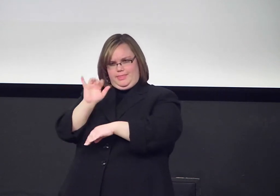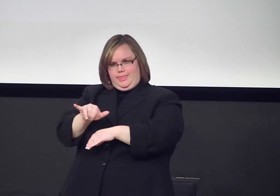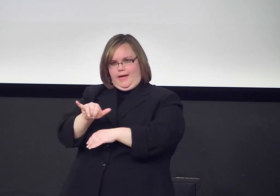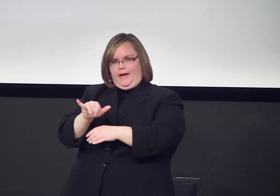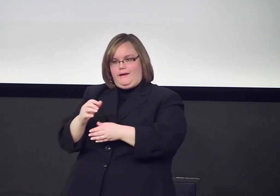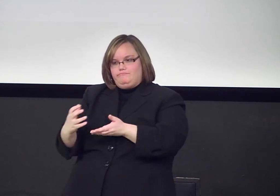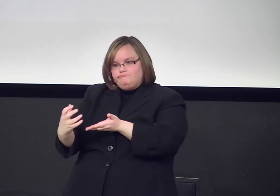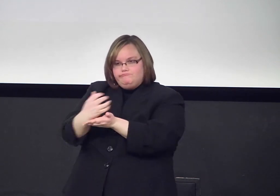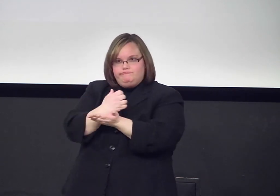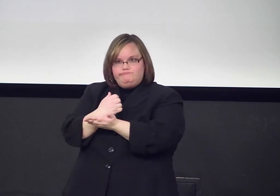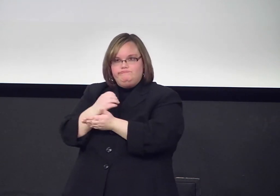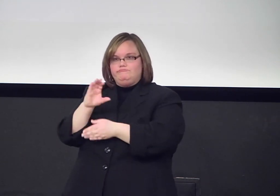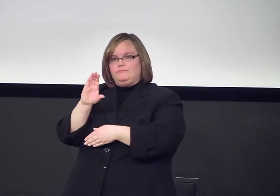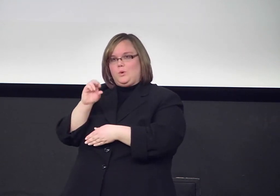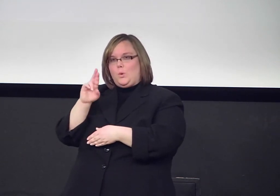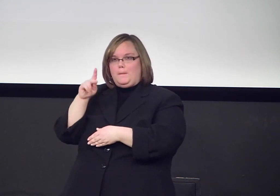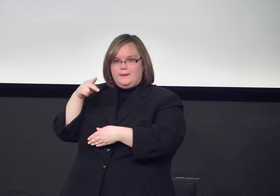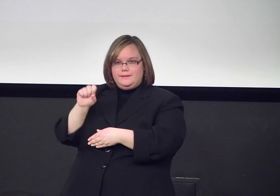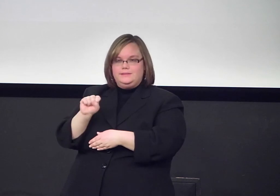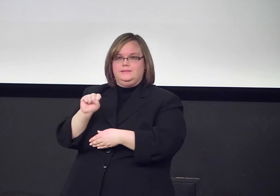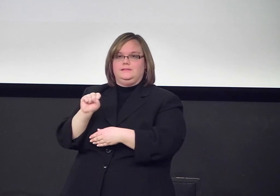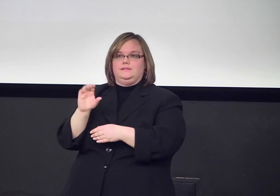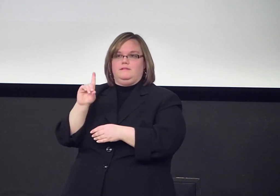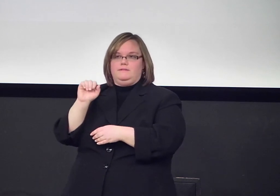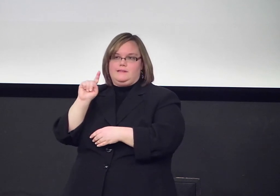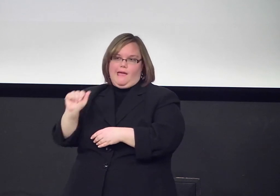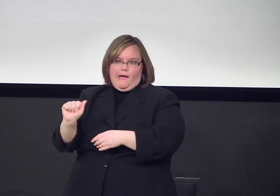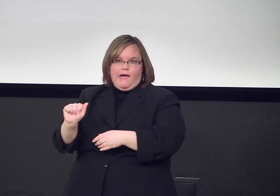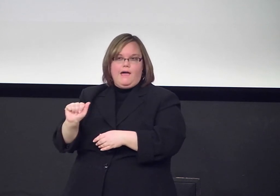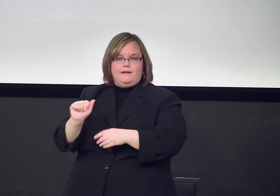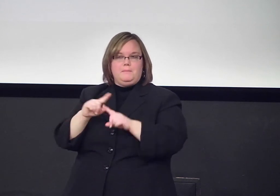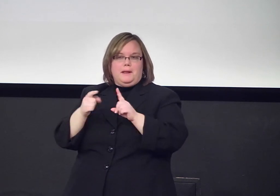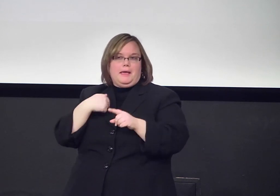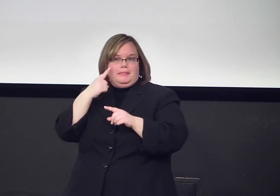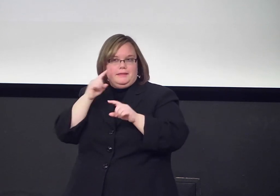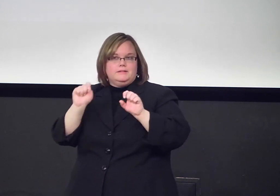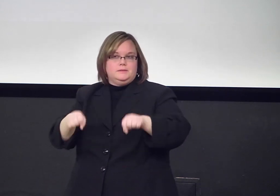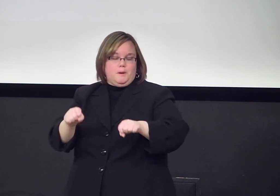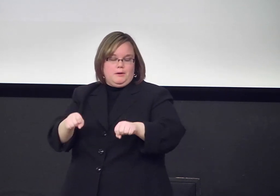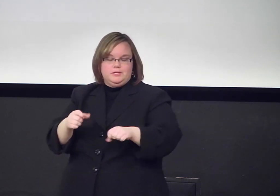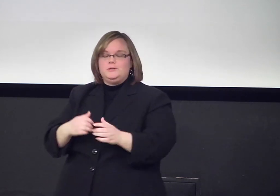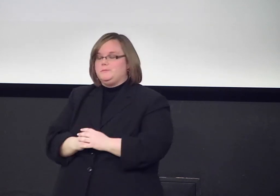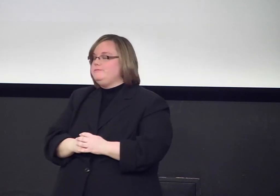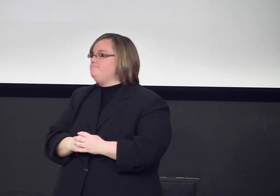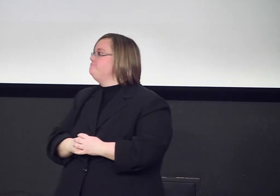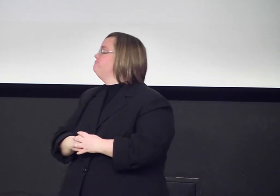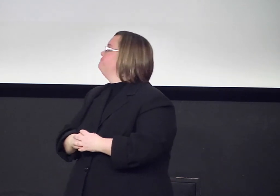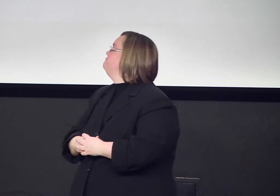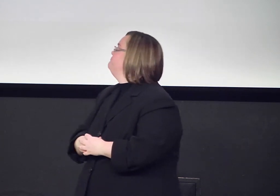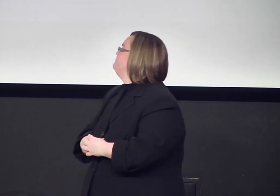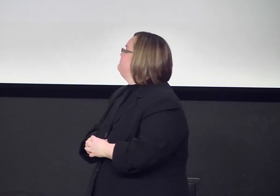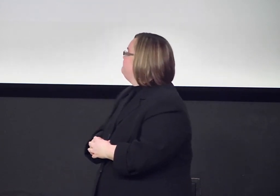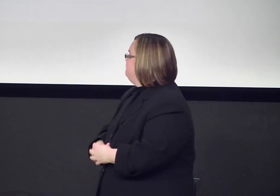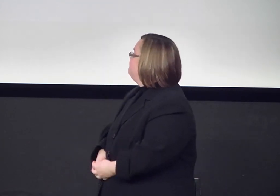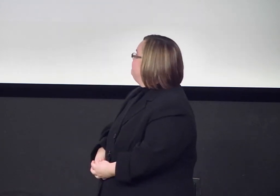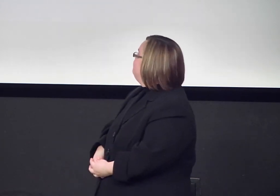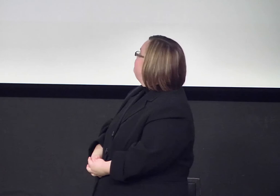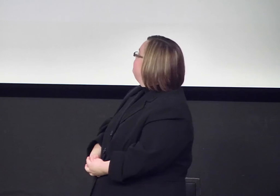actual calls. So we'd have to figure out best practices in terms of gathering that data, but I do think it is possible.